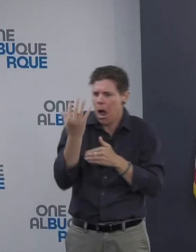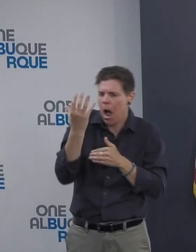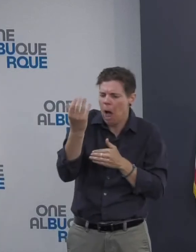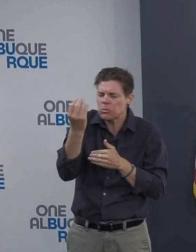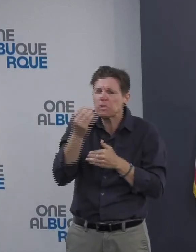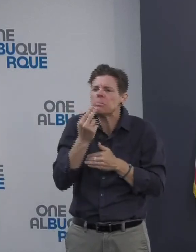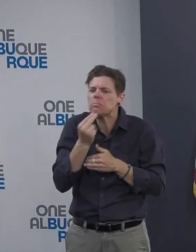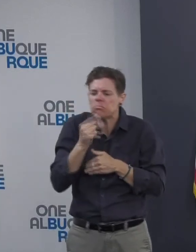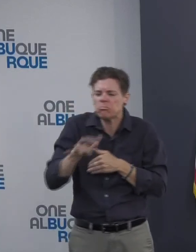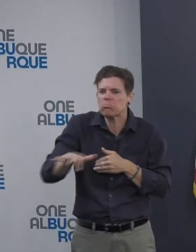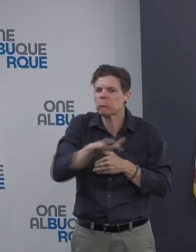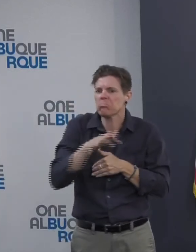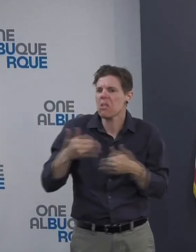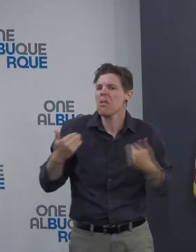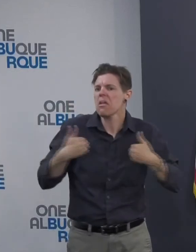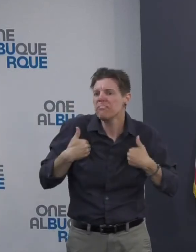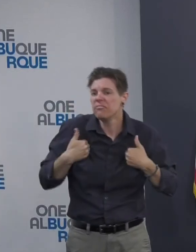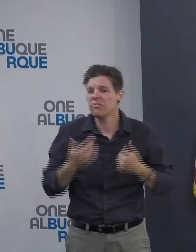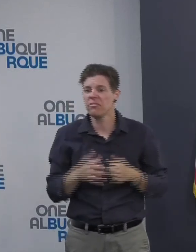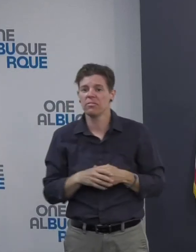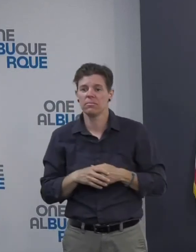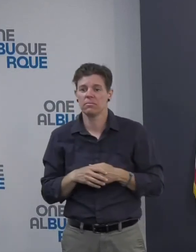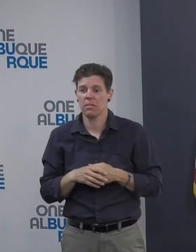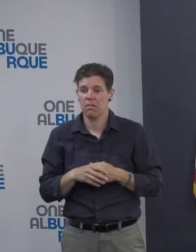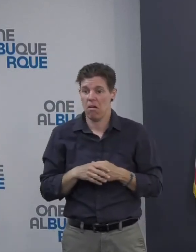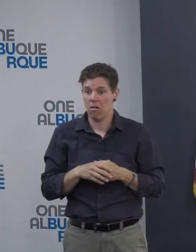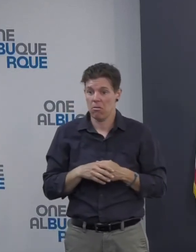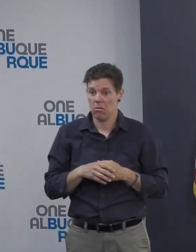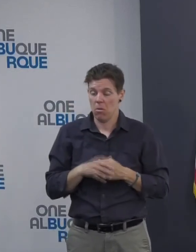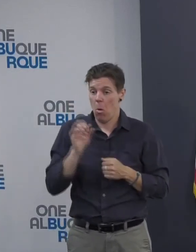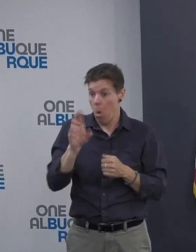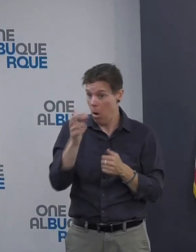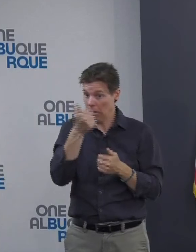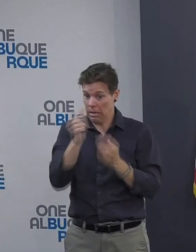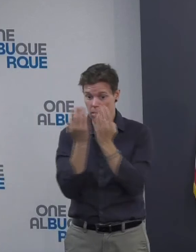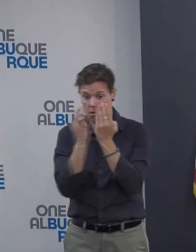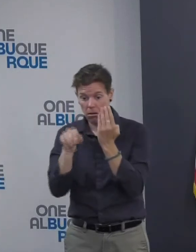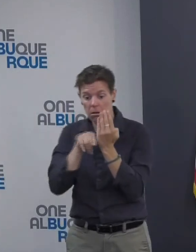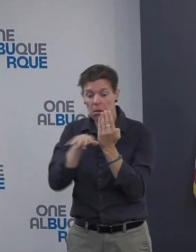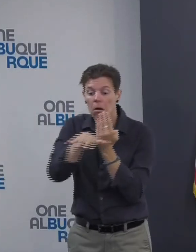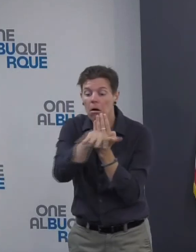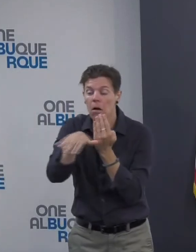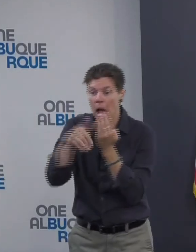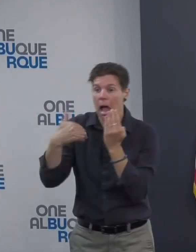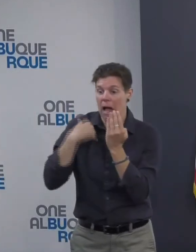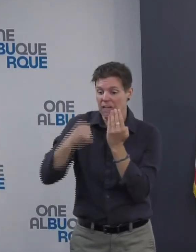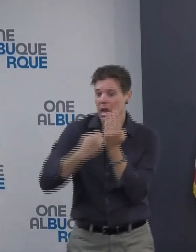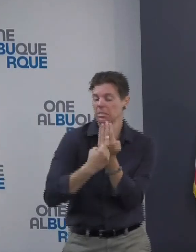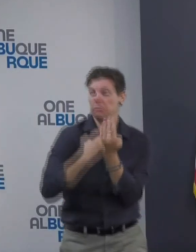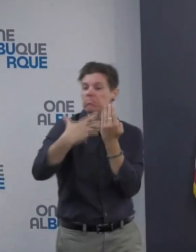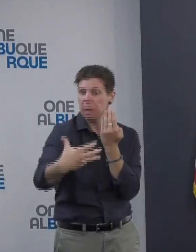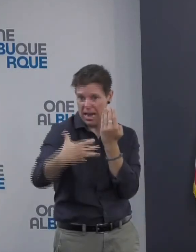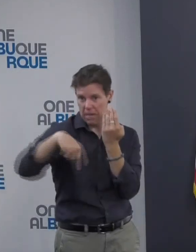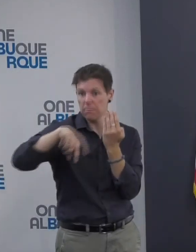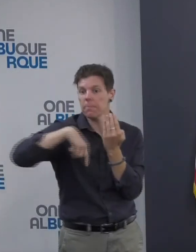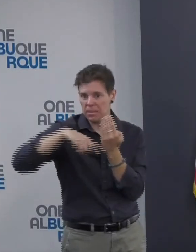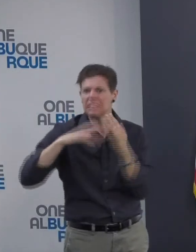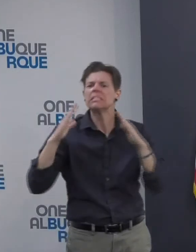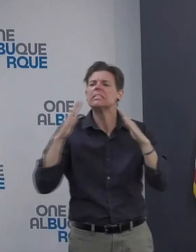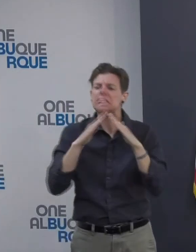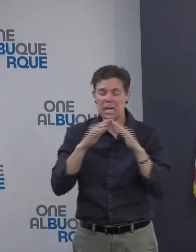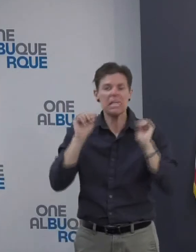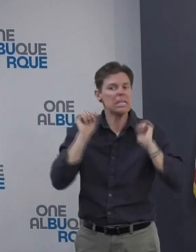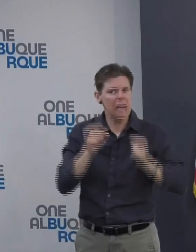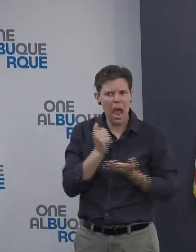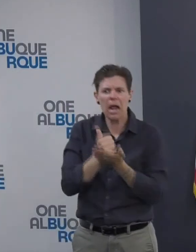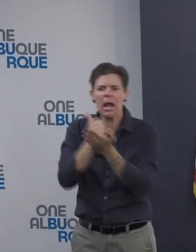to expand, our city, through our planning department, is going to make it easier for your restaurant to provide outside dining and